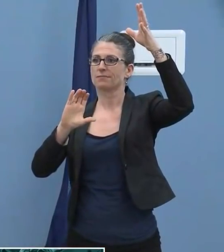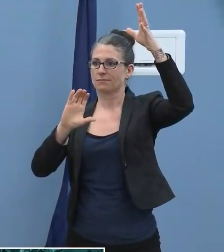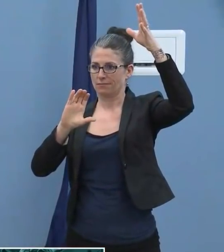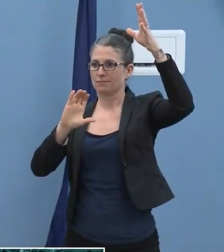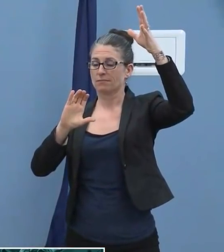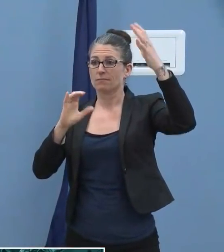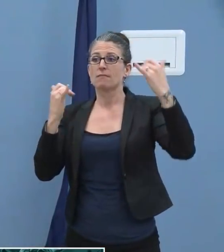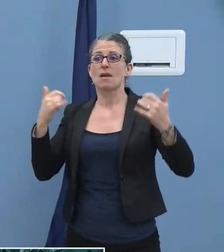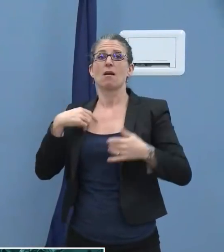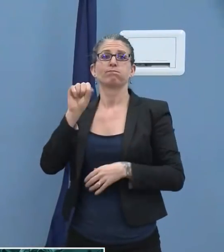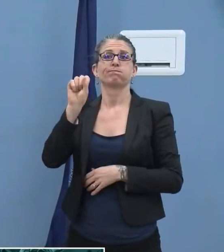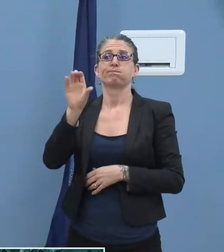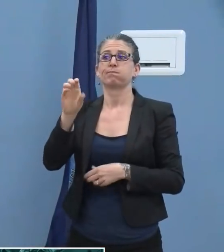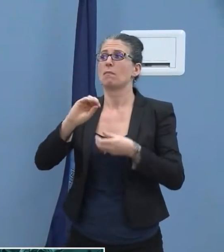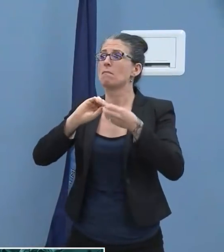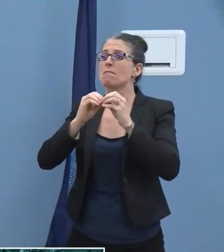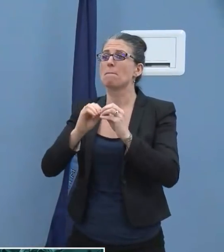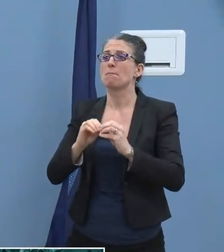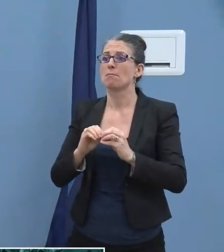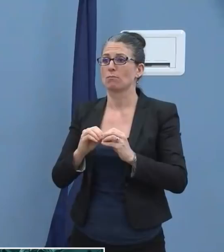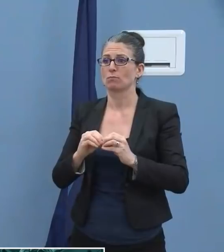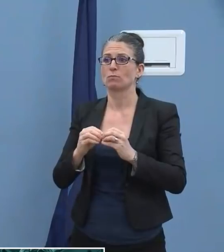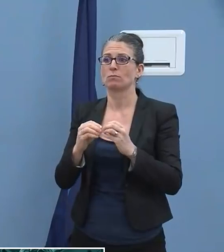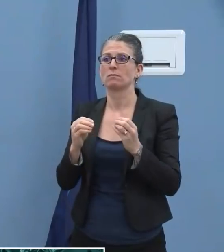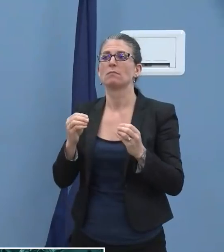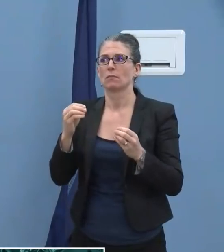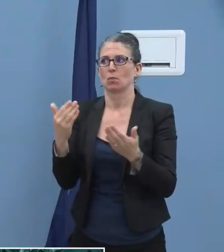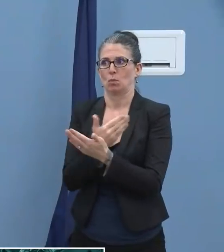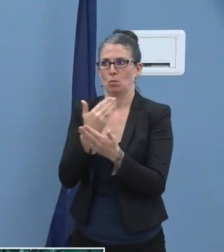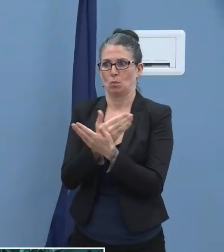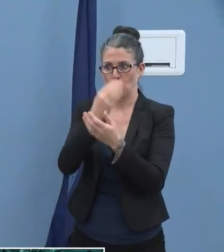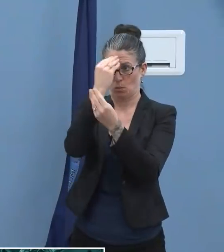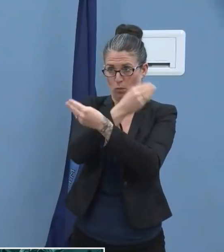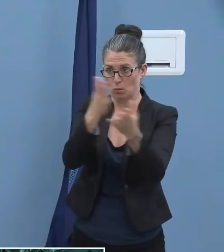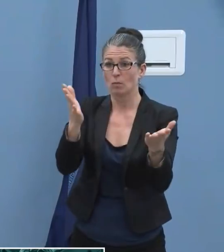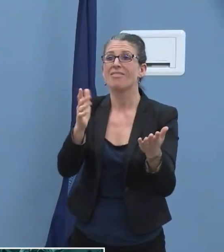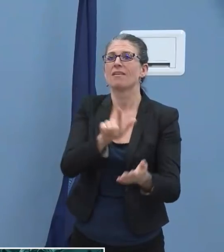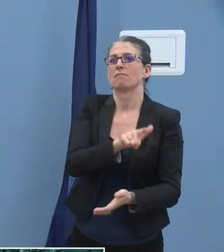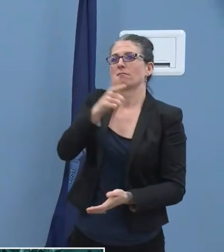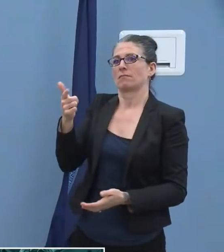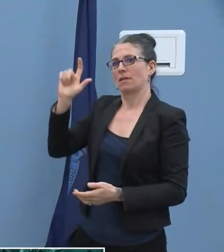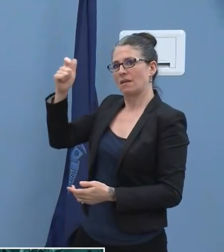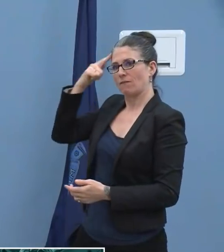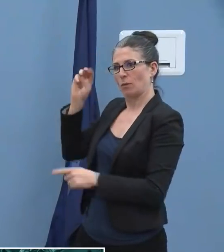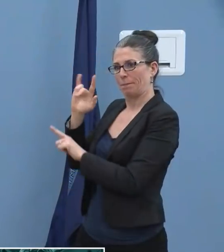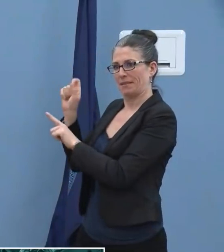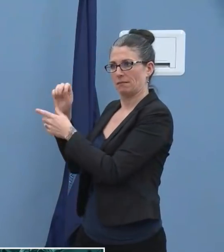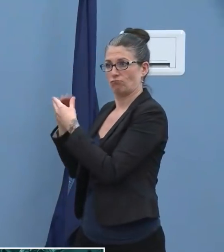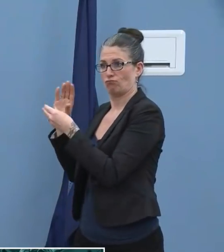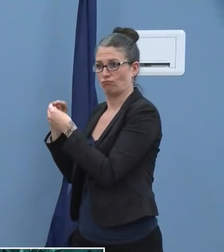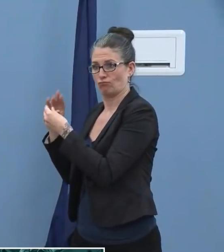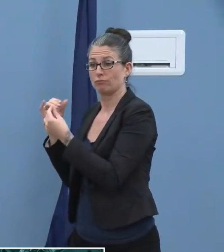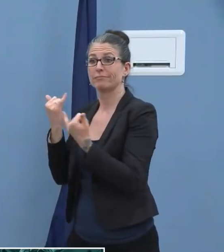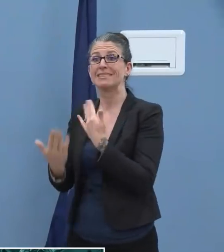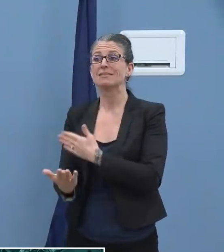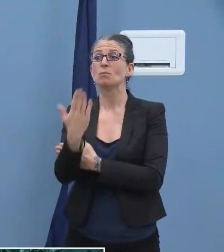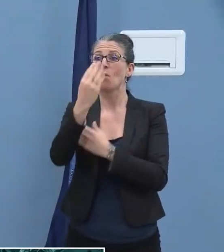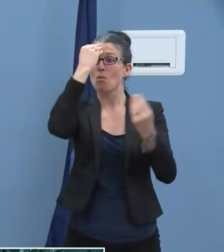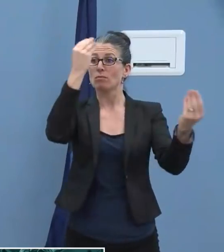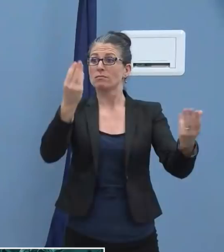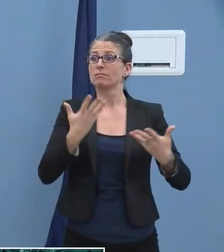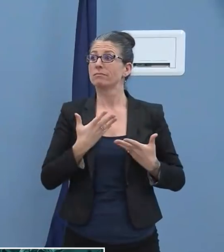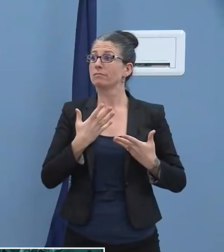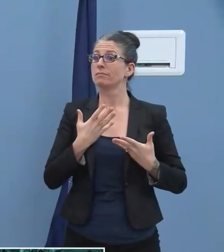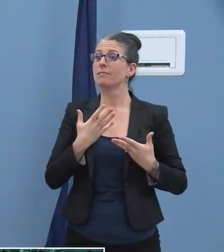before handing things over to Governor Mills. As of this morning, the Maine CDC is reporting a total